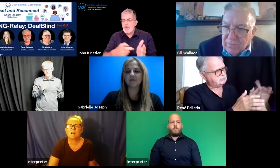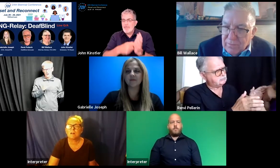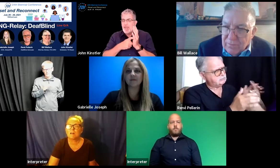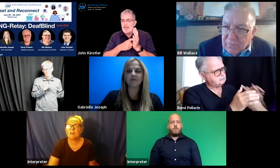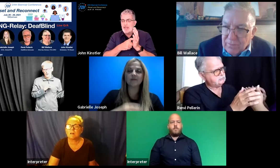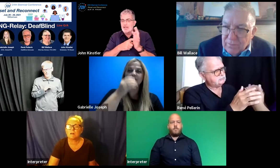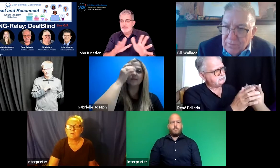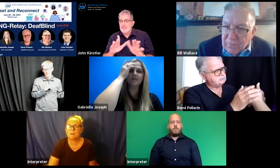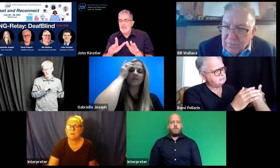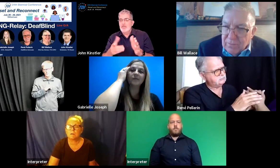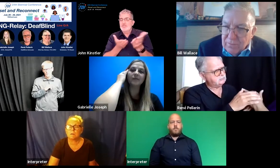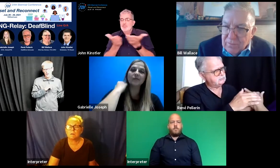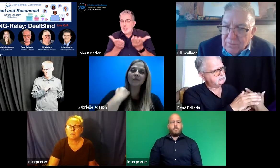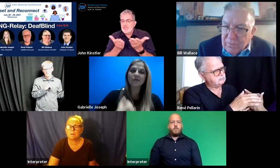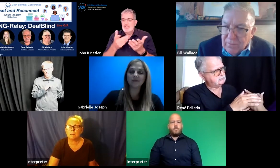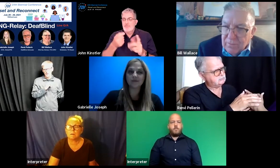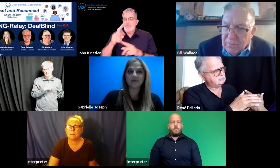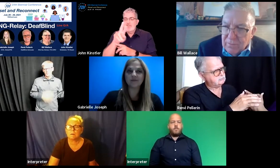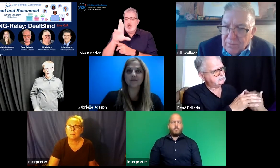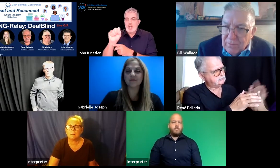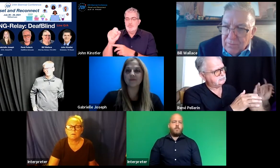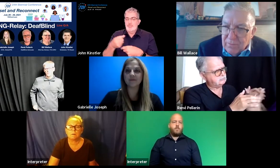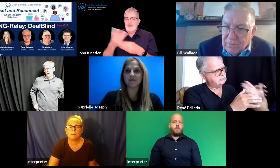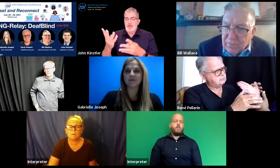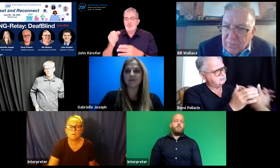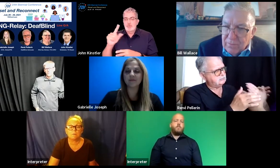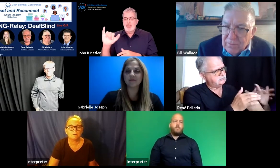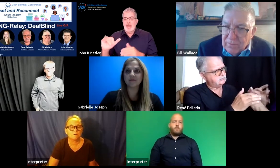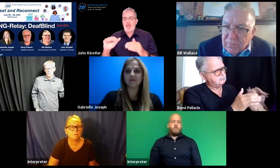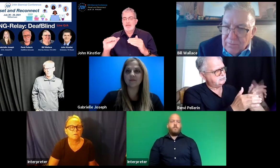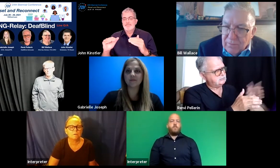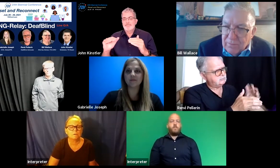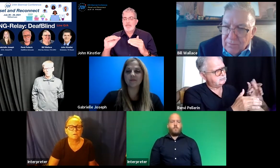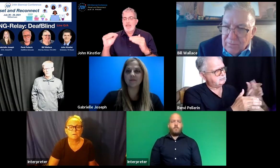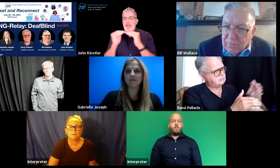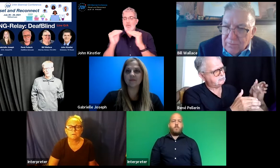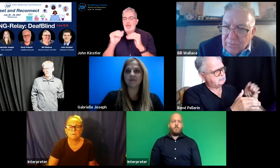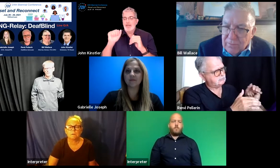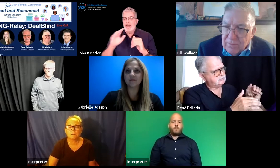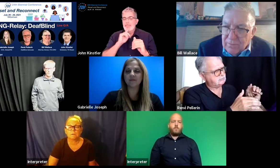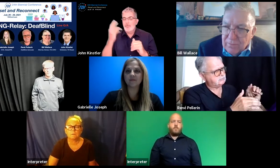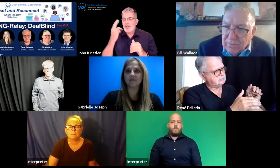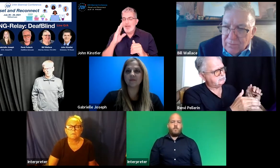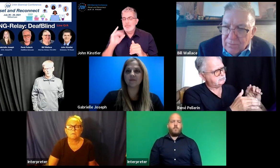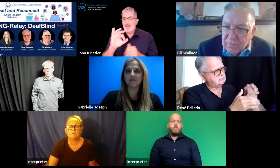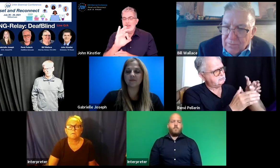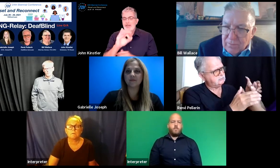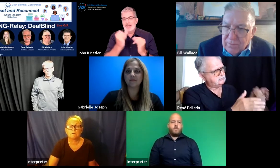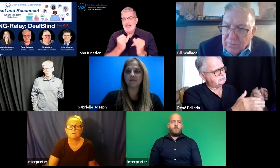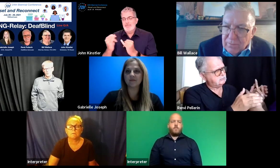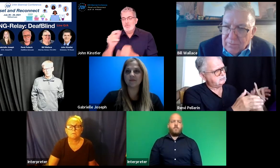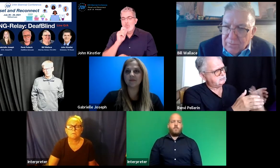accessibility, to explore mandated services from video relay services